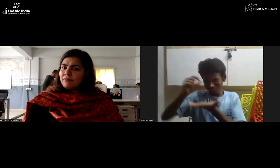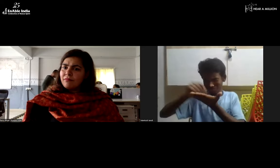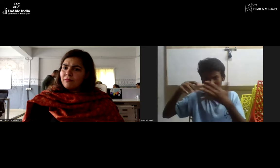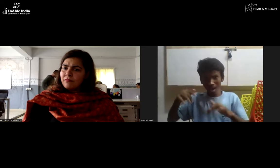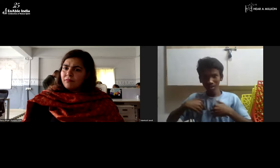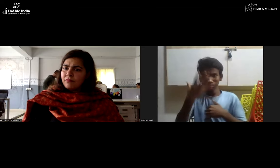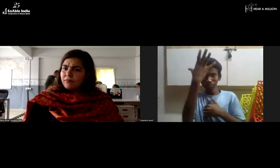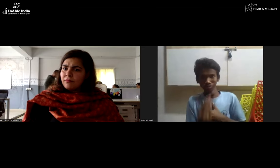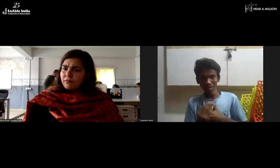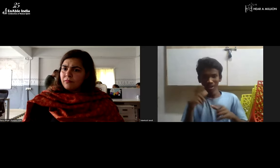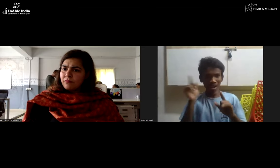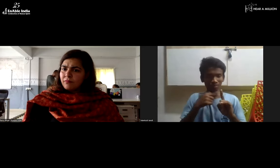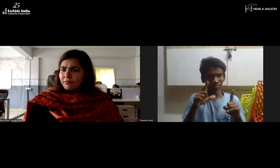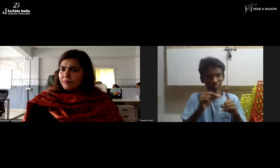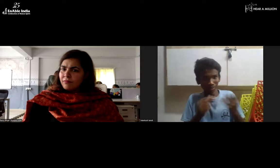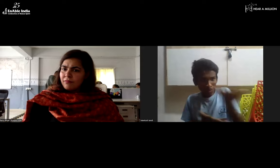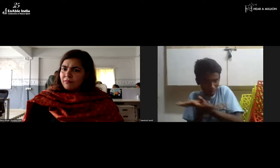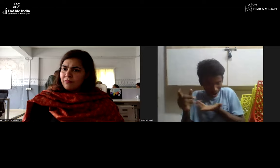same.